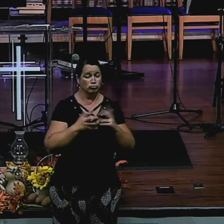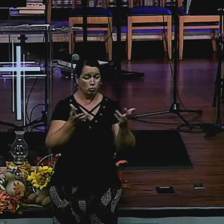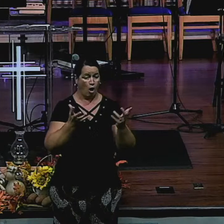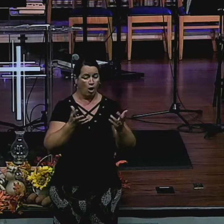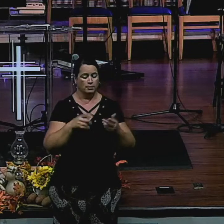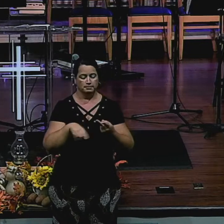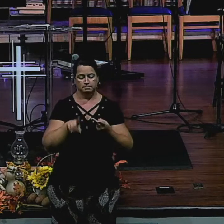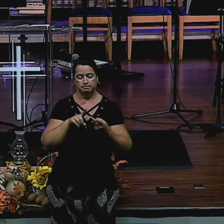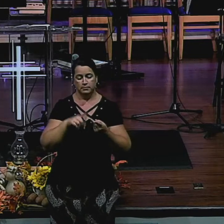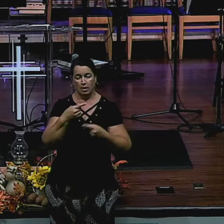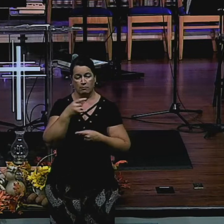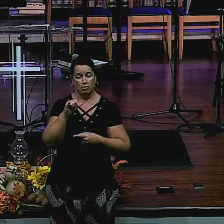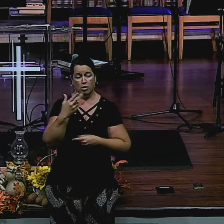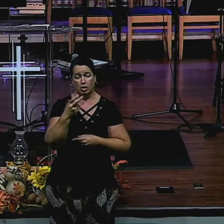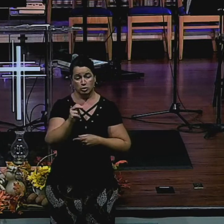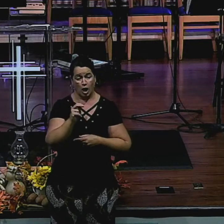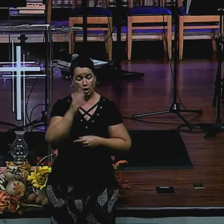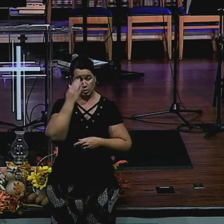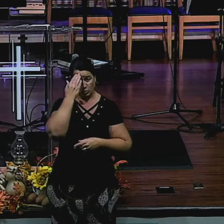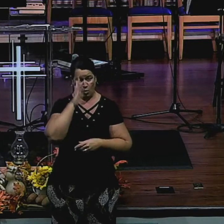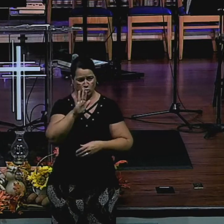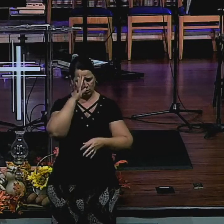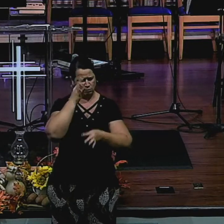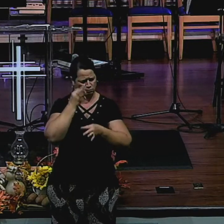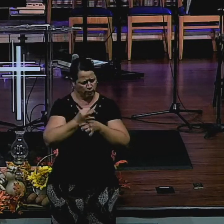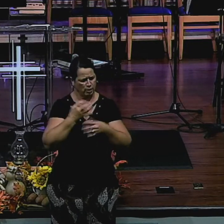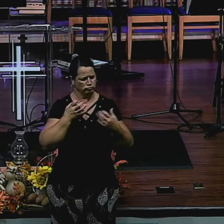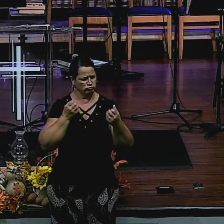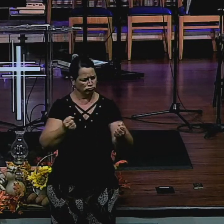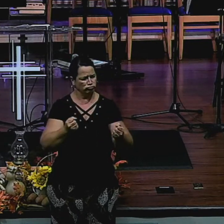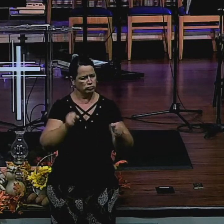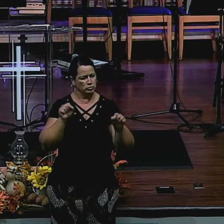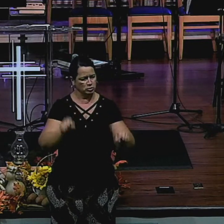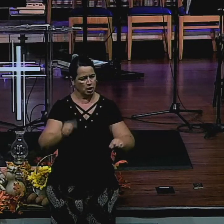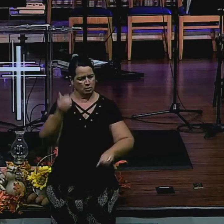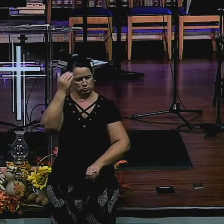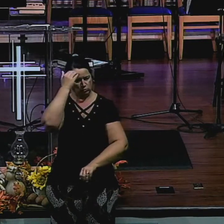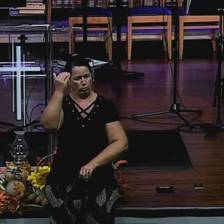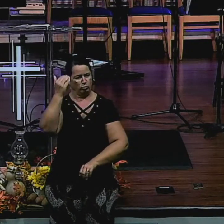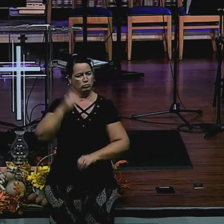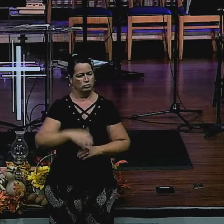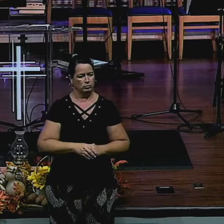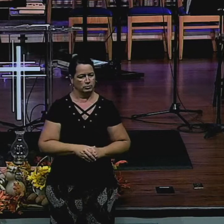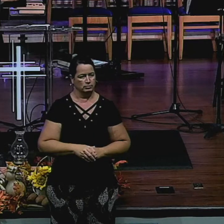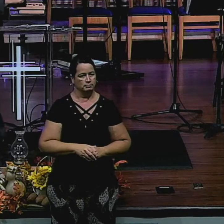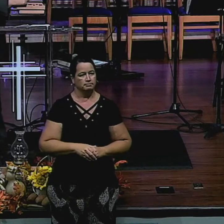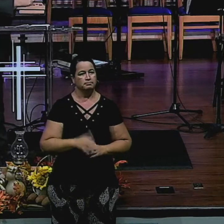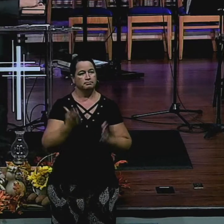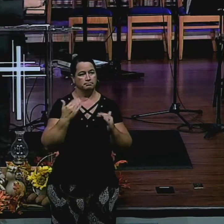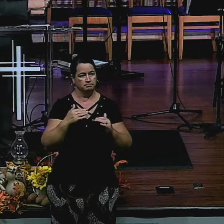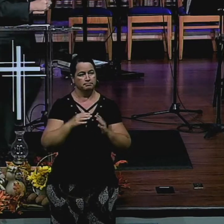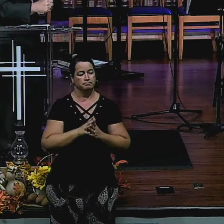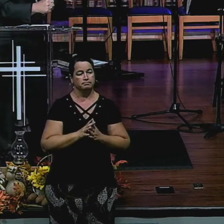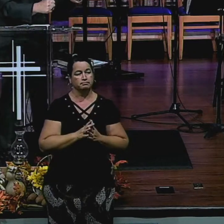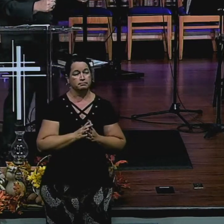Assurance in the Faith. And the title of the message that we began last week that will be finished today, Lord willing, is Divine Intervention.